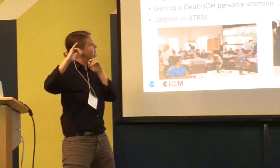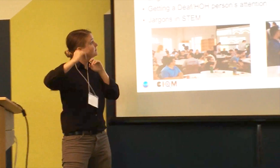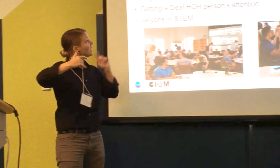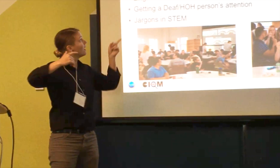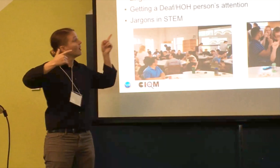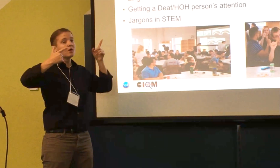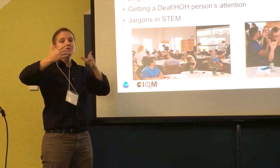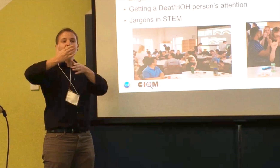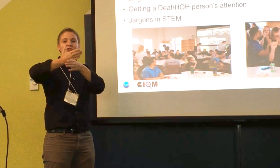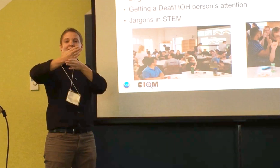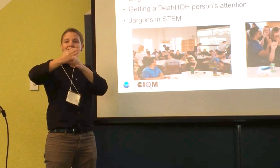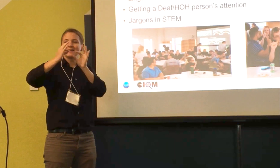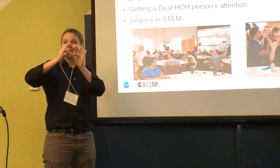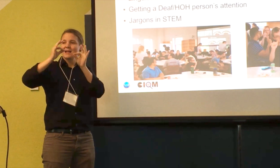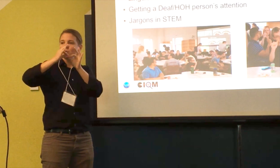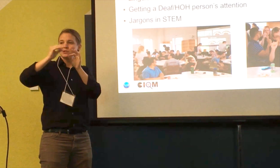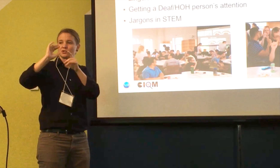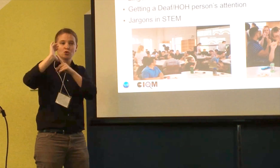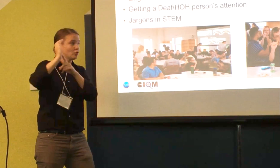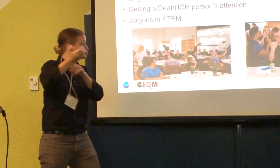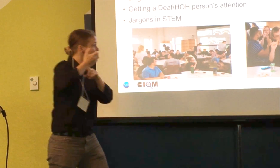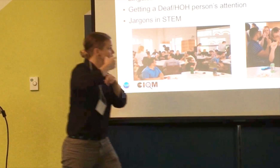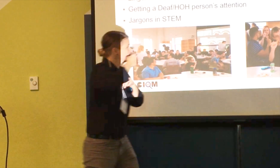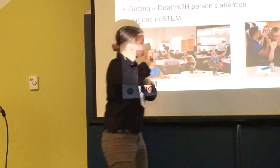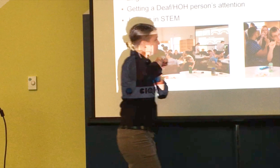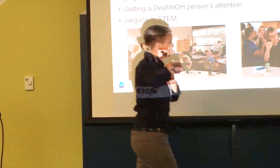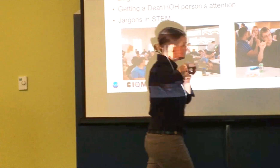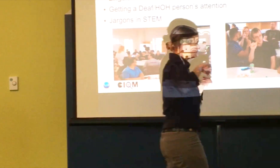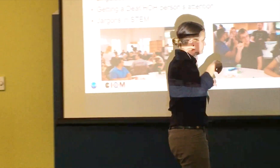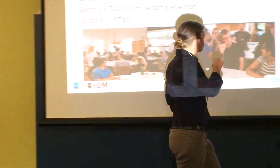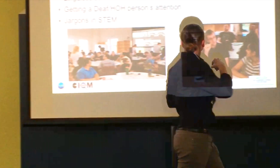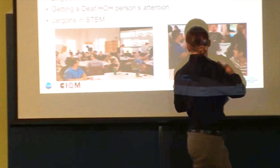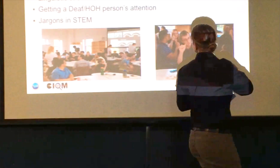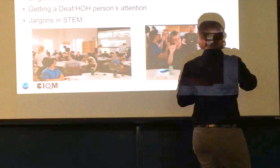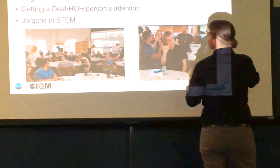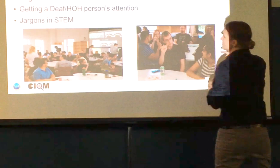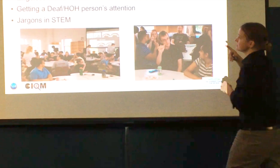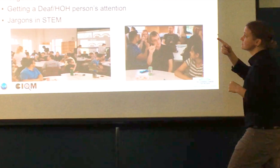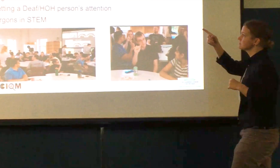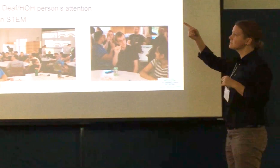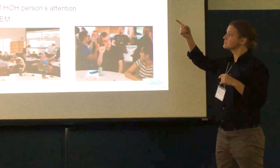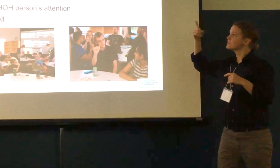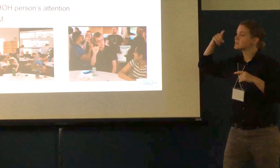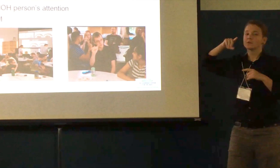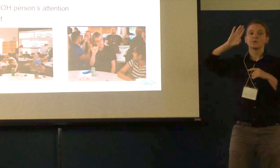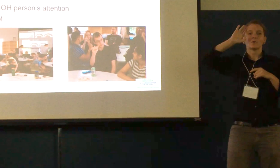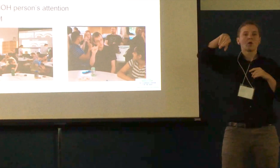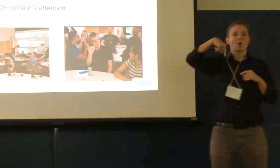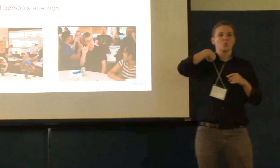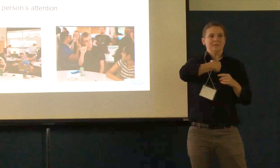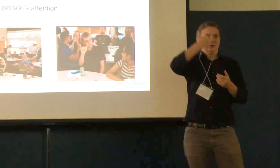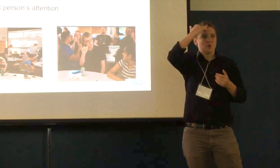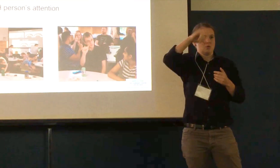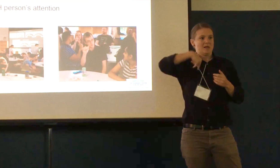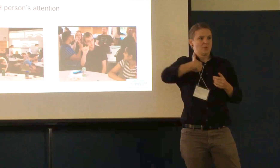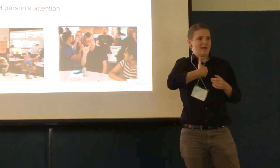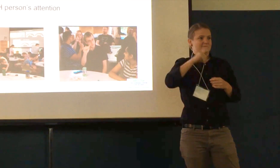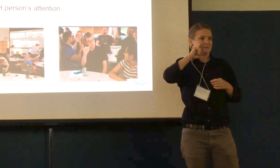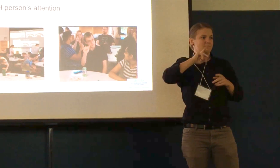So sharing language and culture is one of the components of our work together. There are deaf people in the world, but we often don't